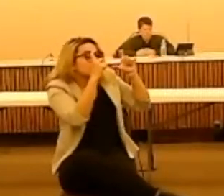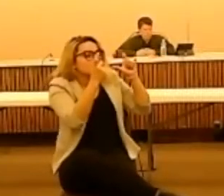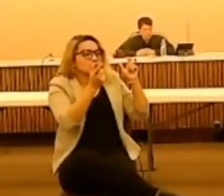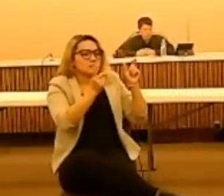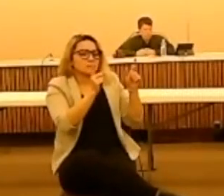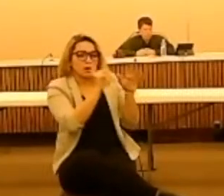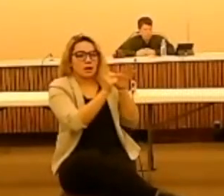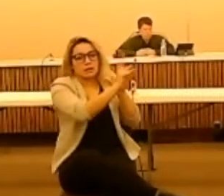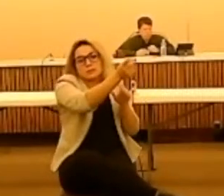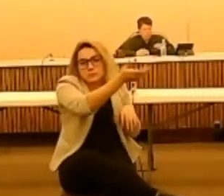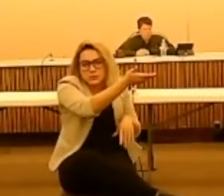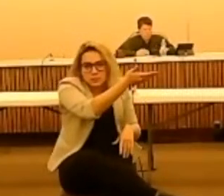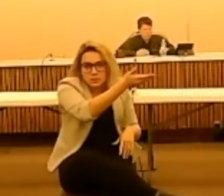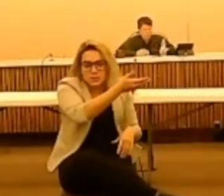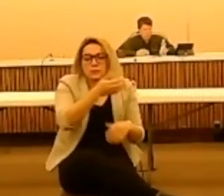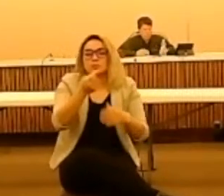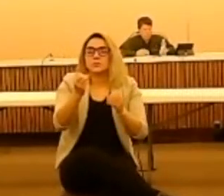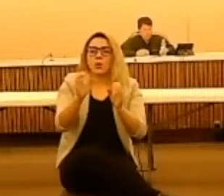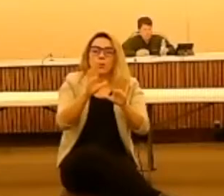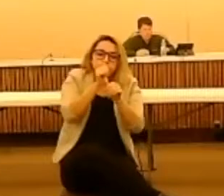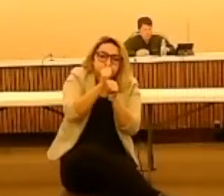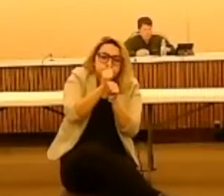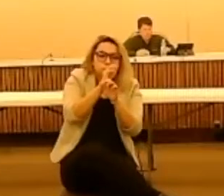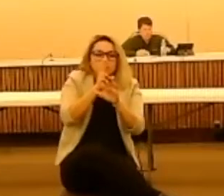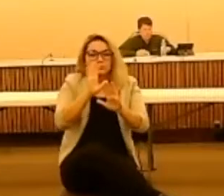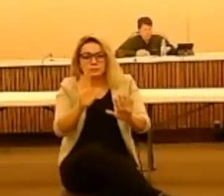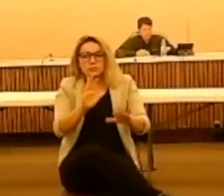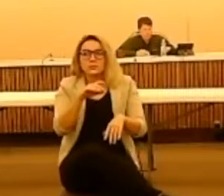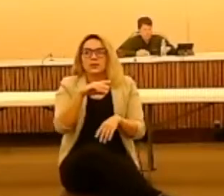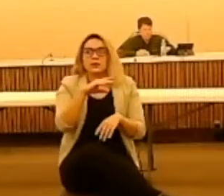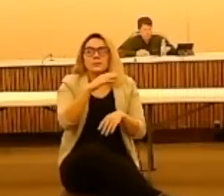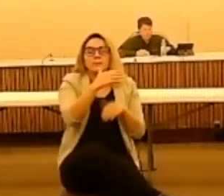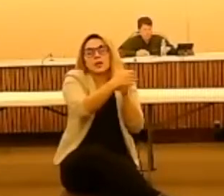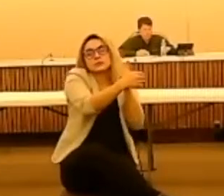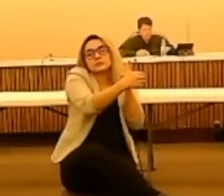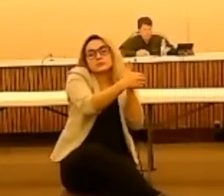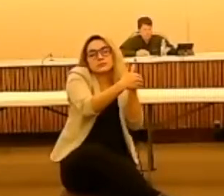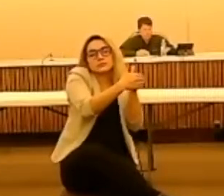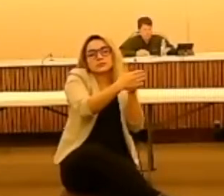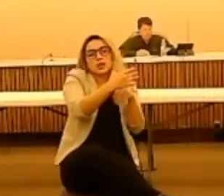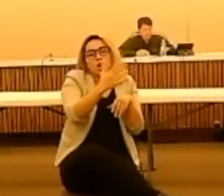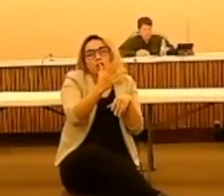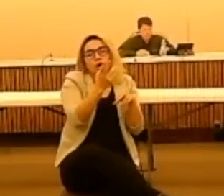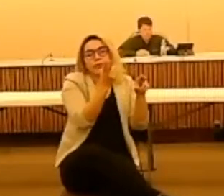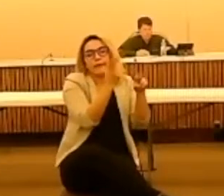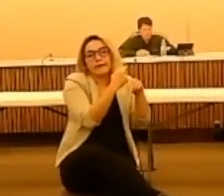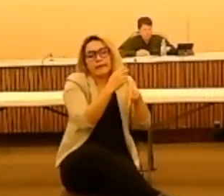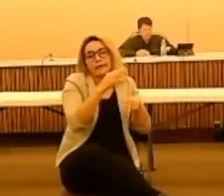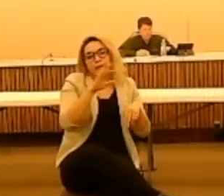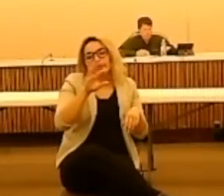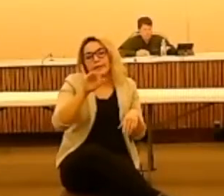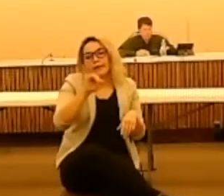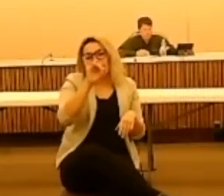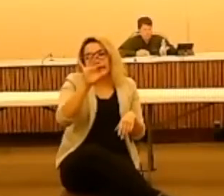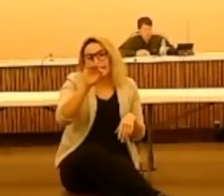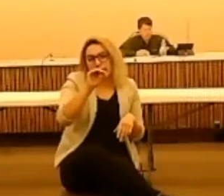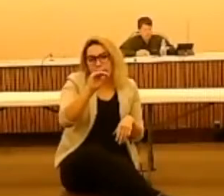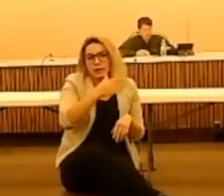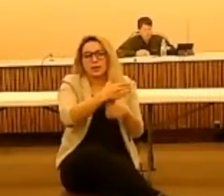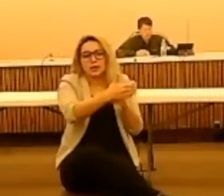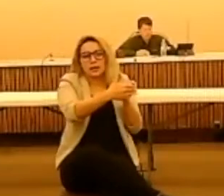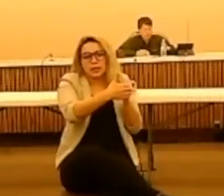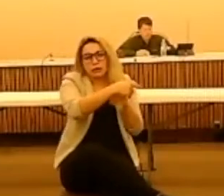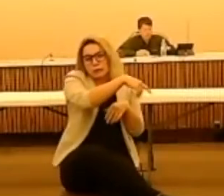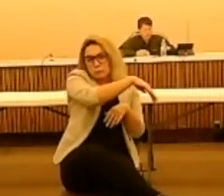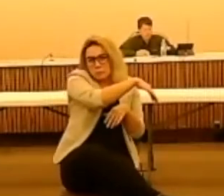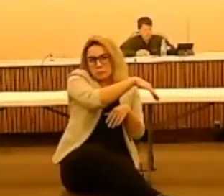on it, and they do have updates on that, but it is somewhere close to the Thruway and the Genesee River area. So they are aware of that